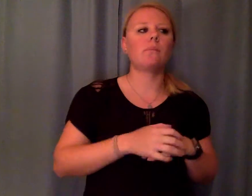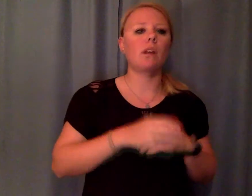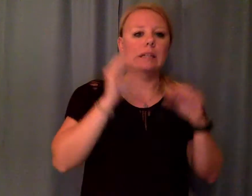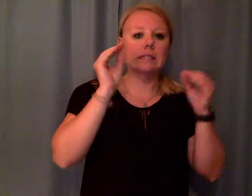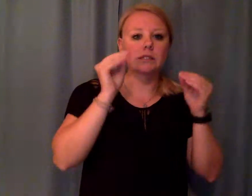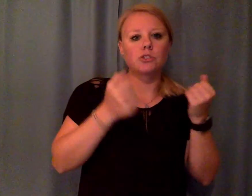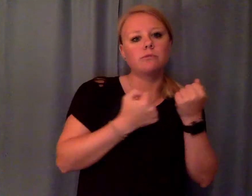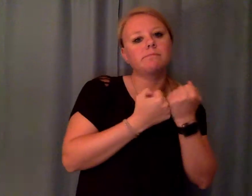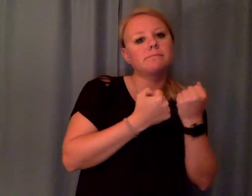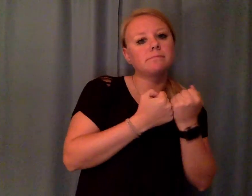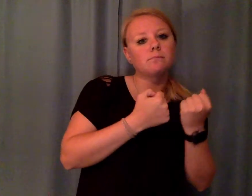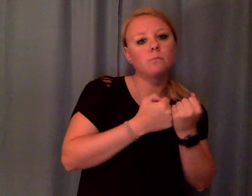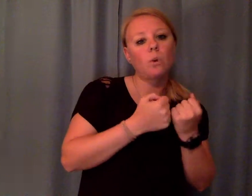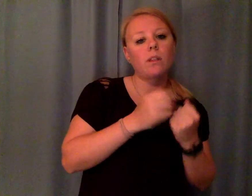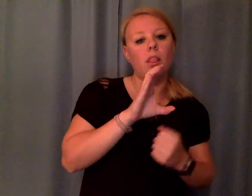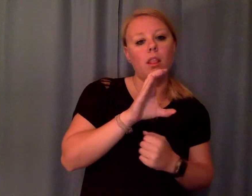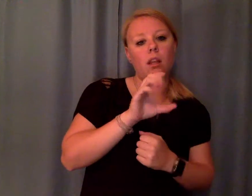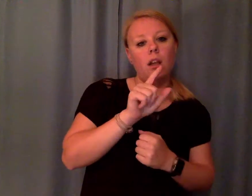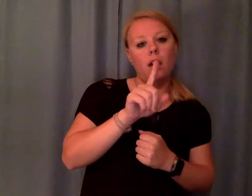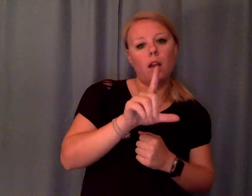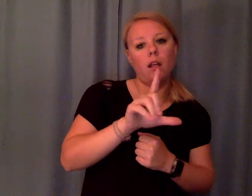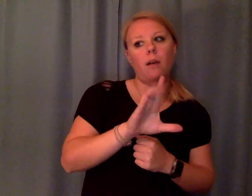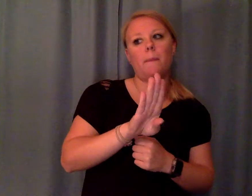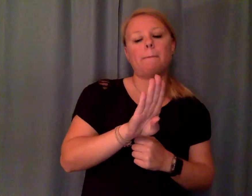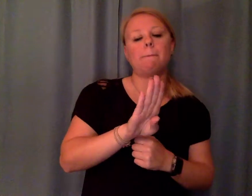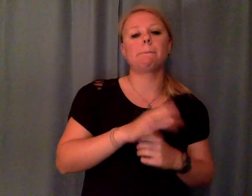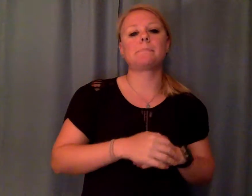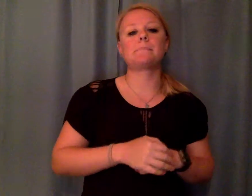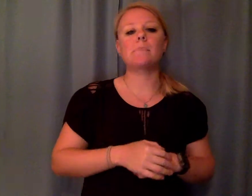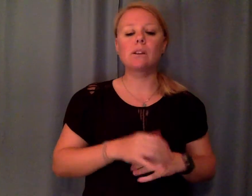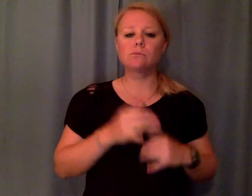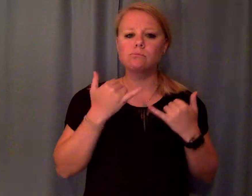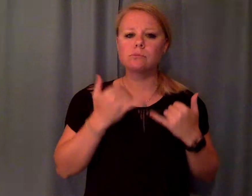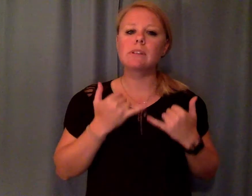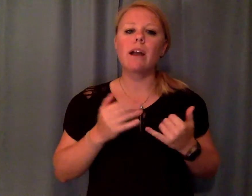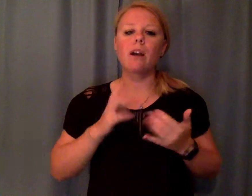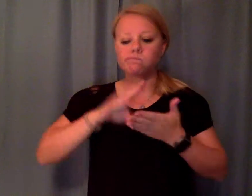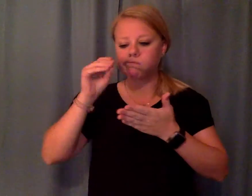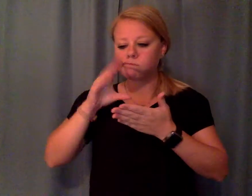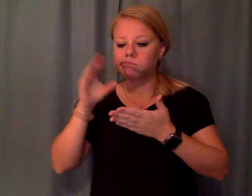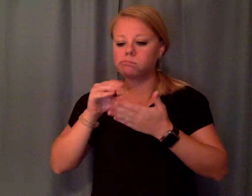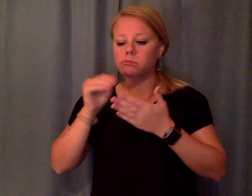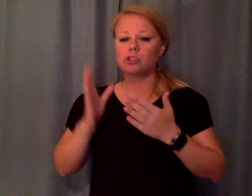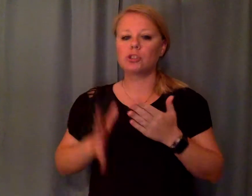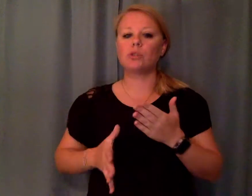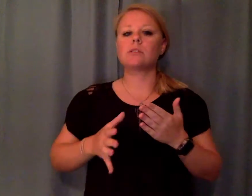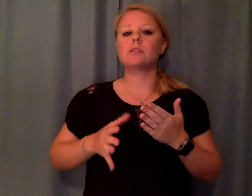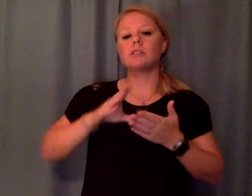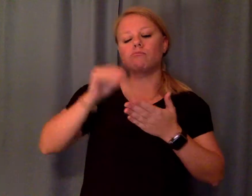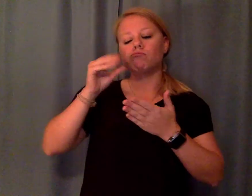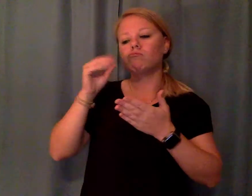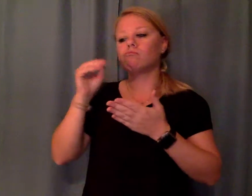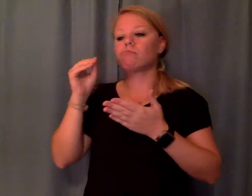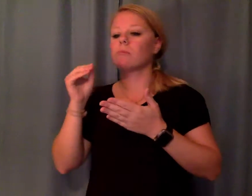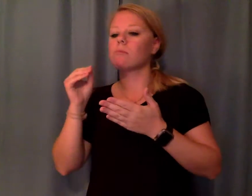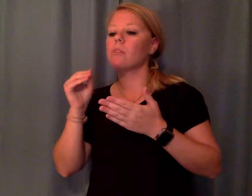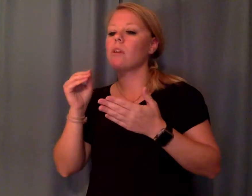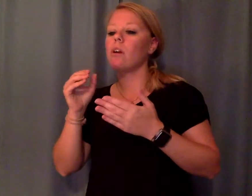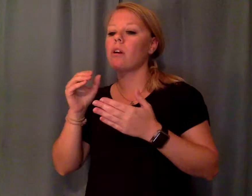school can come and learn how to design an app. This is so I can share my experiences with